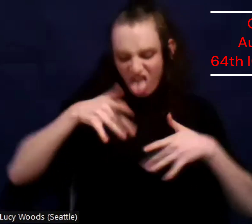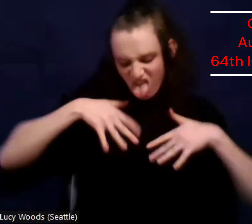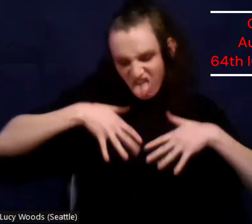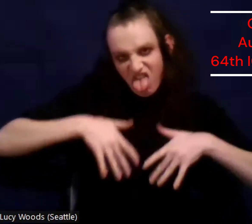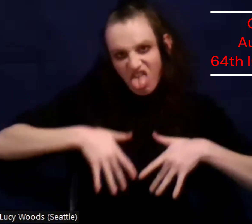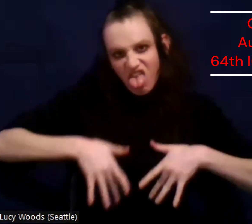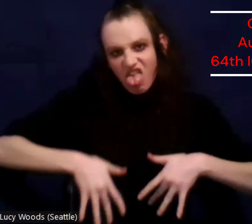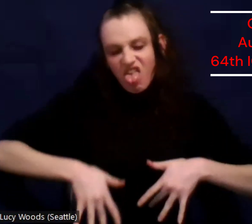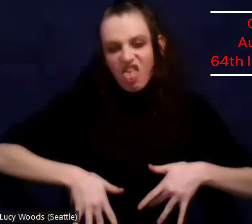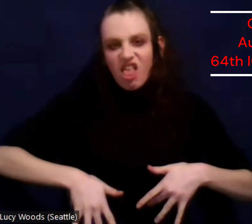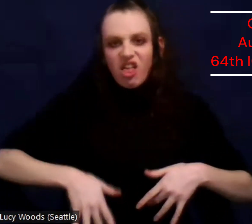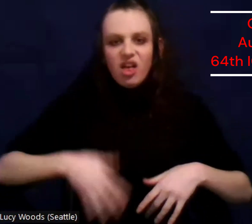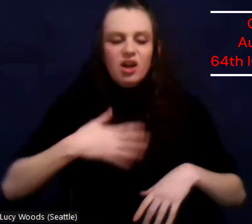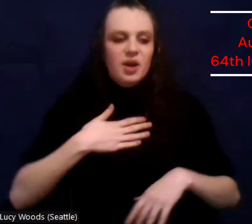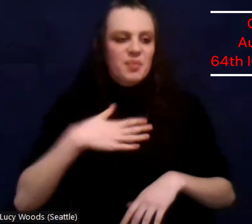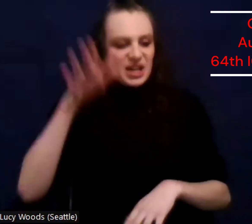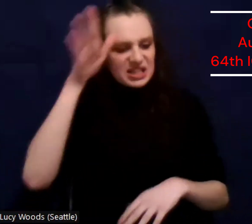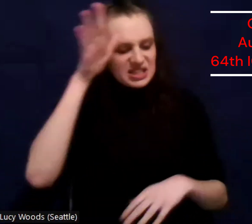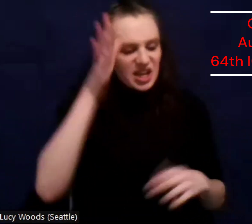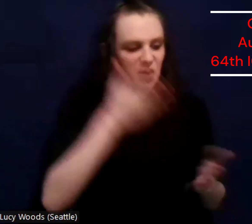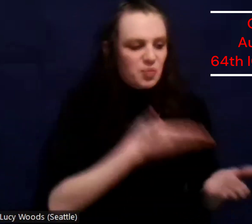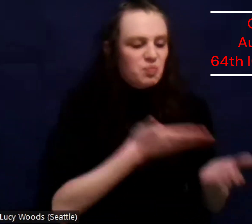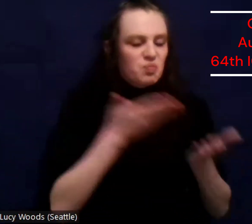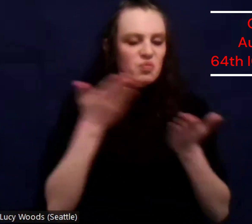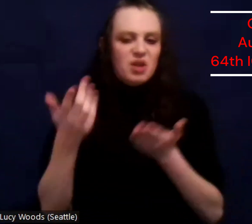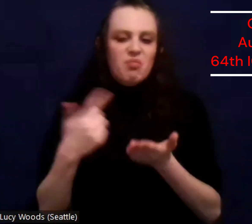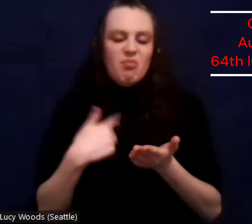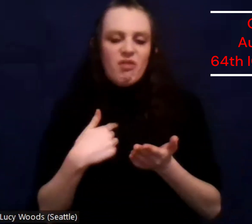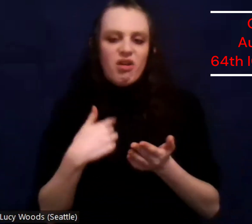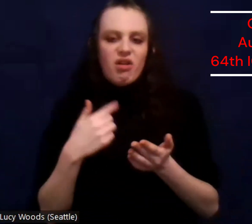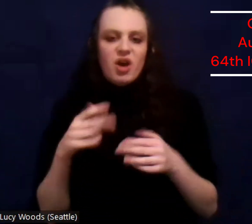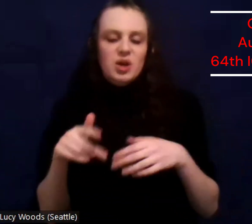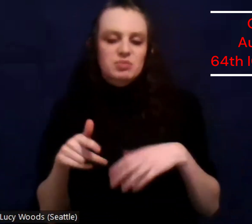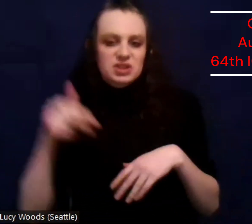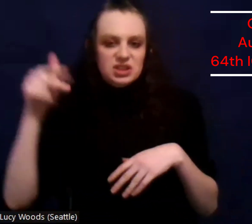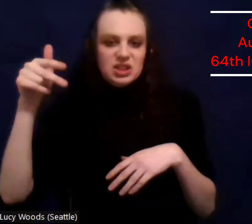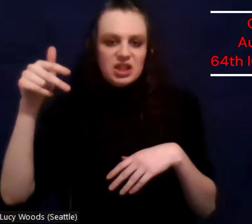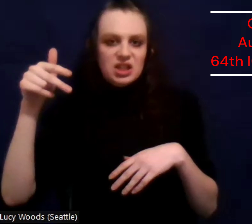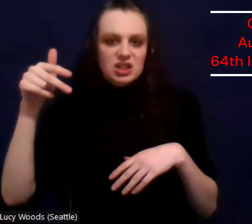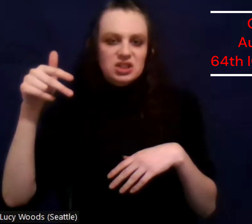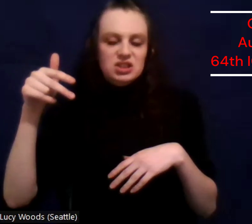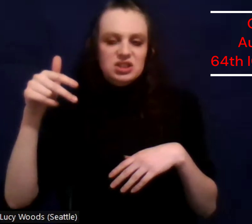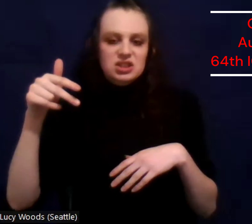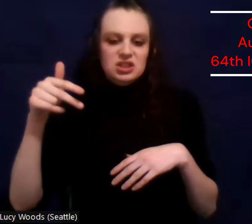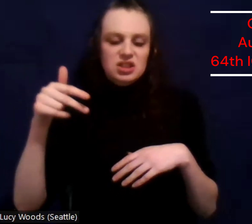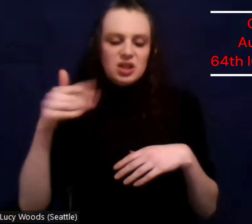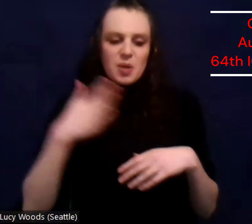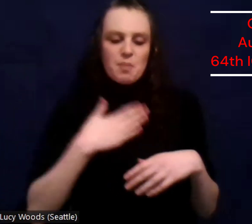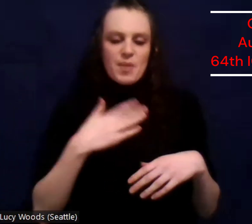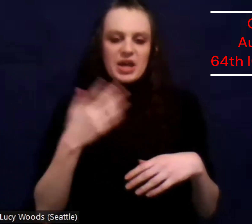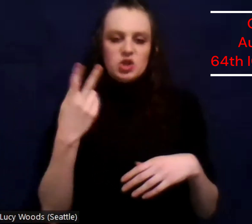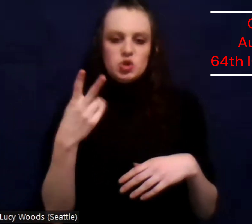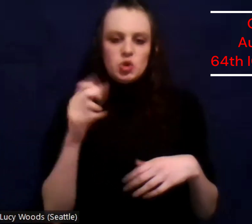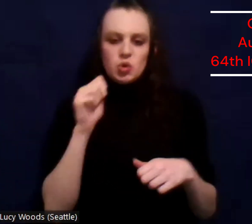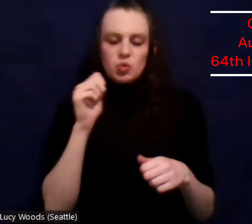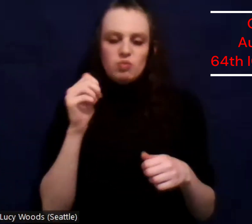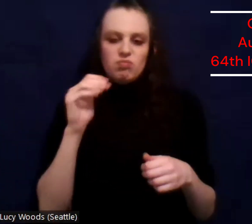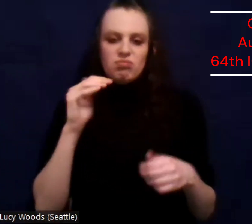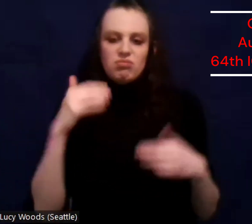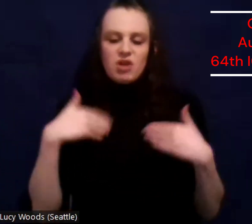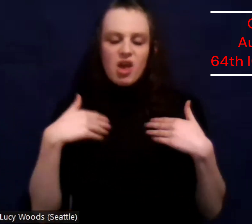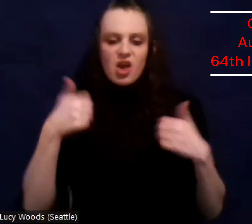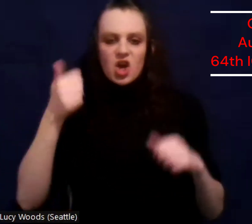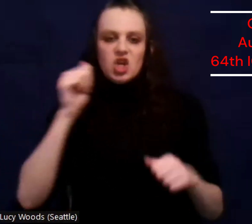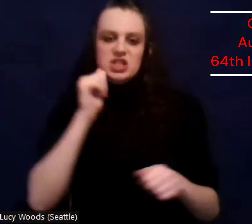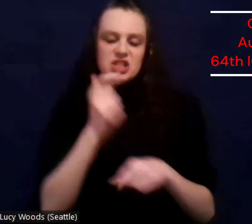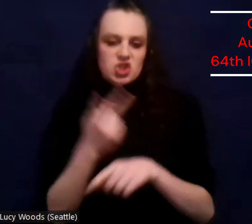my dad carry me up to take a bath in front of my two younger sisters. I don't know what, but there was some sort of